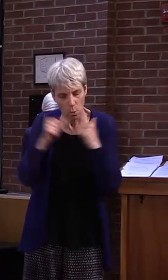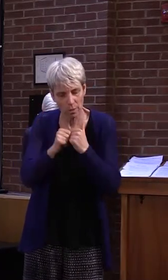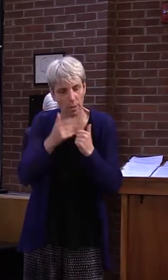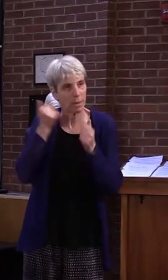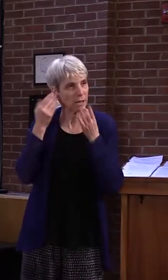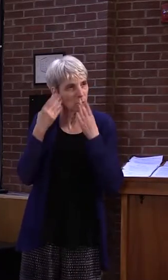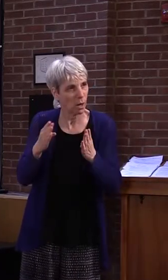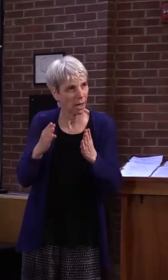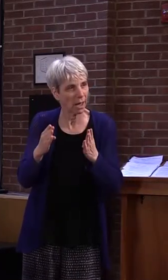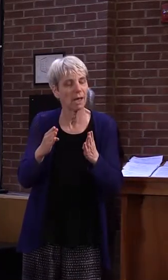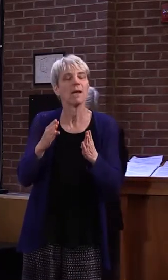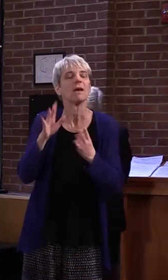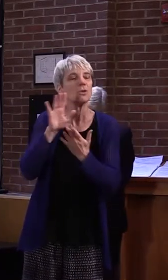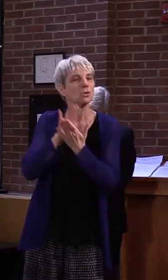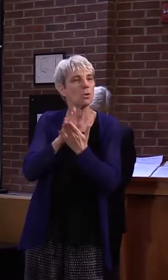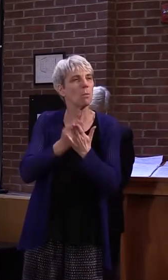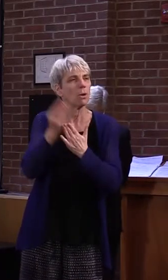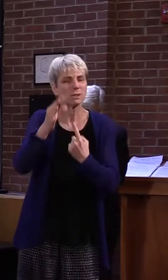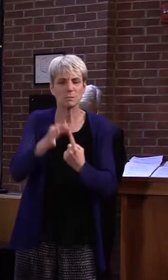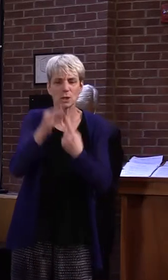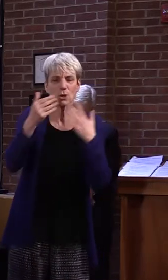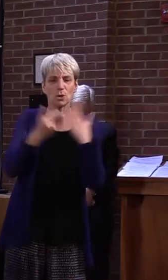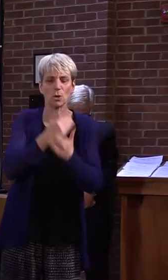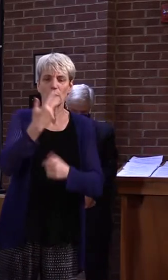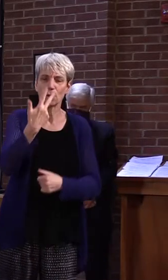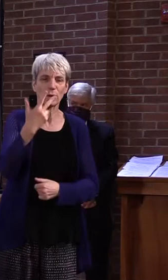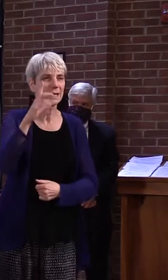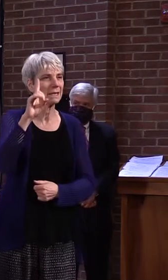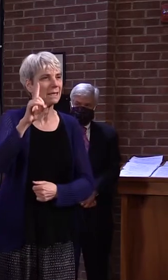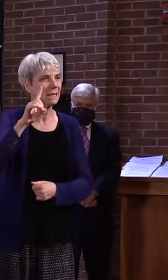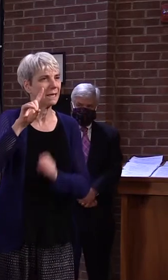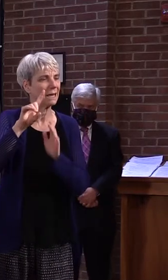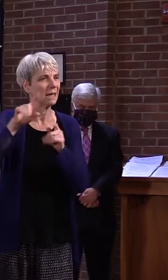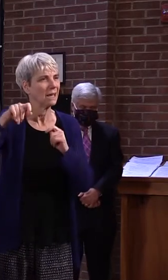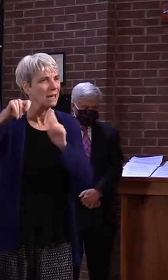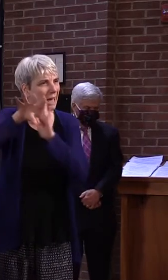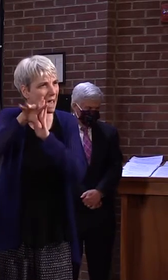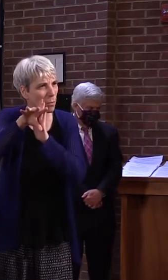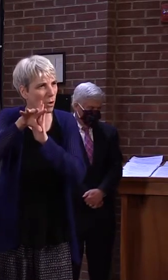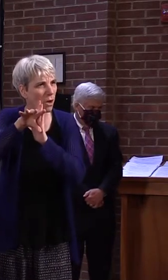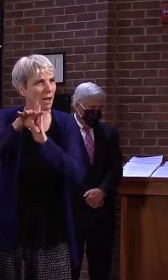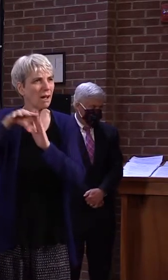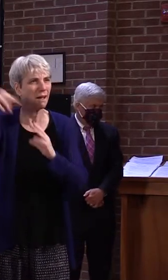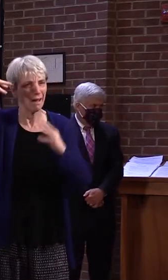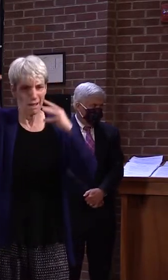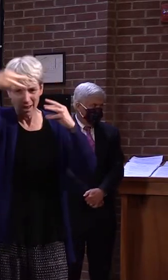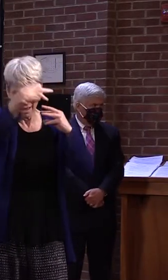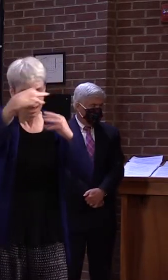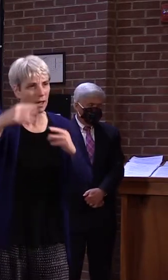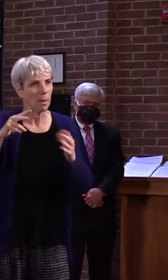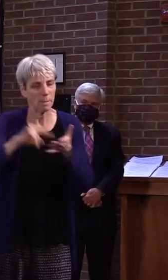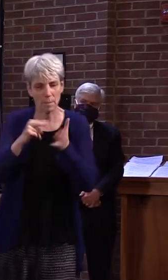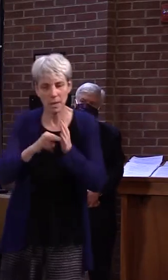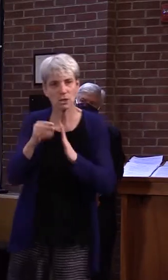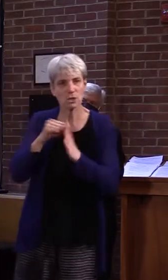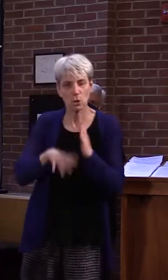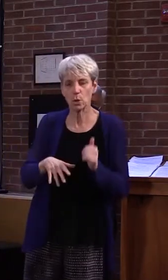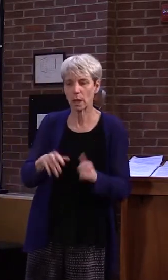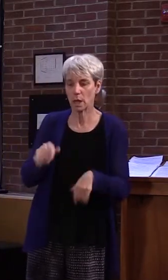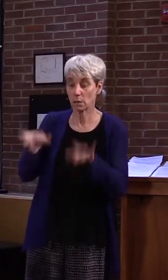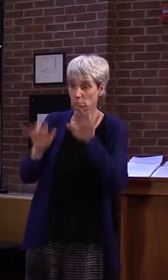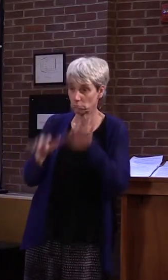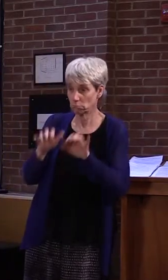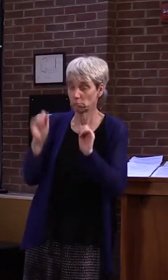sensitive. Instructors are using these cameras to record introductory equipment and procedure demonstrations. These video demonstrations